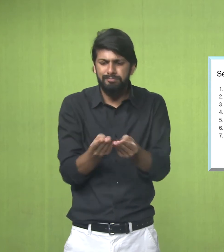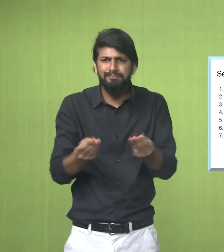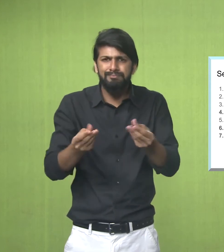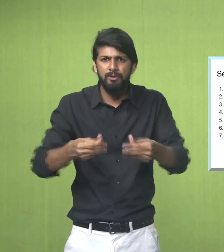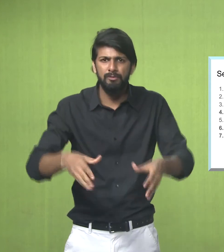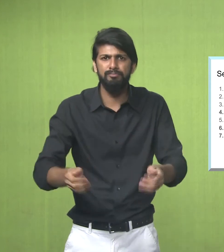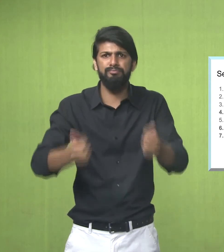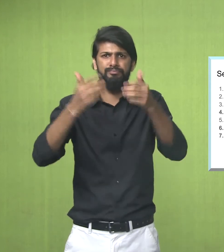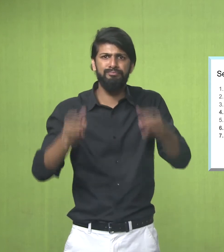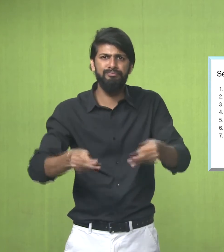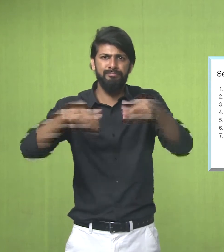The medium is clay